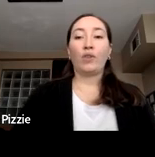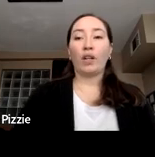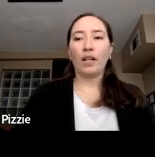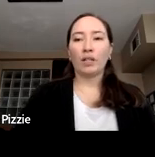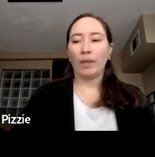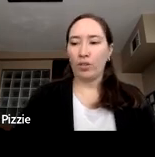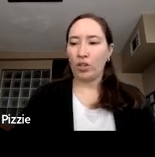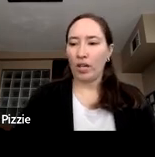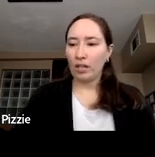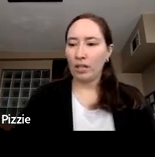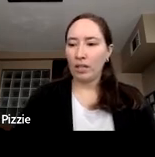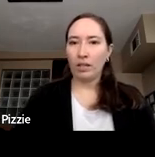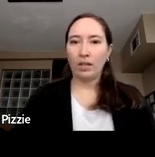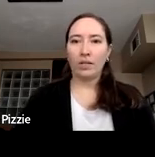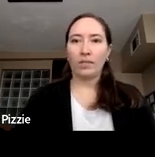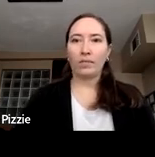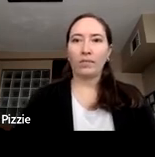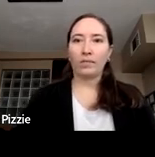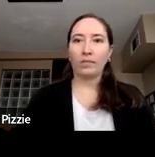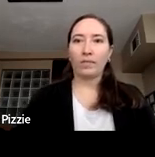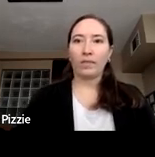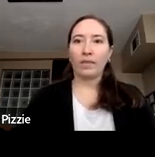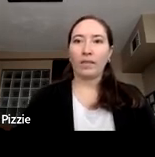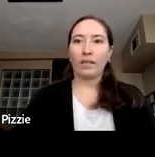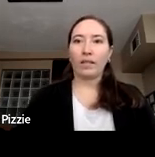So for our next question,